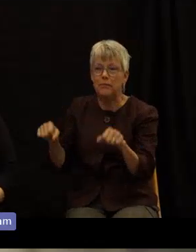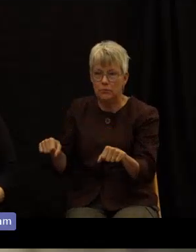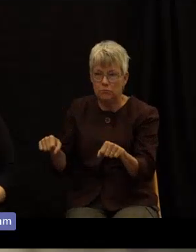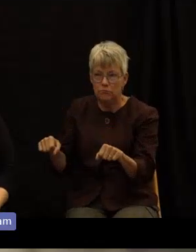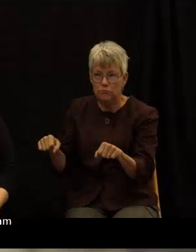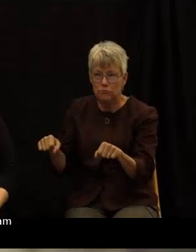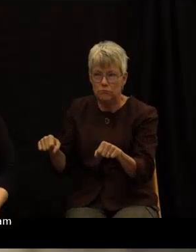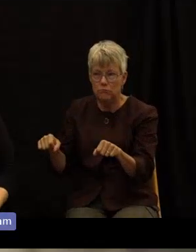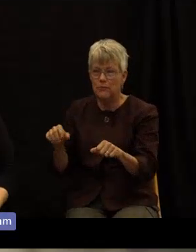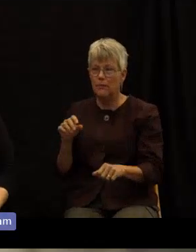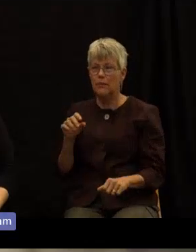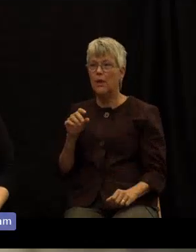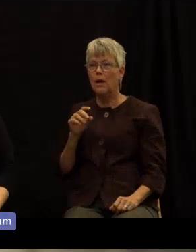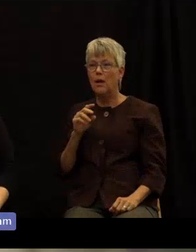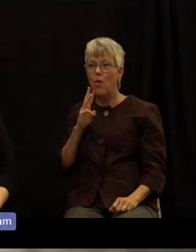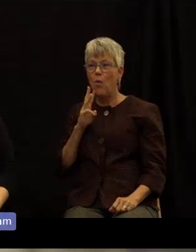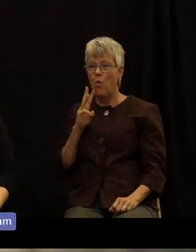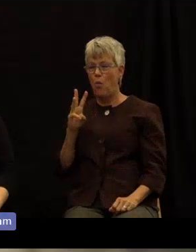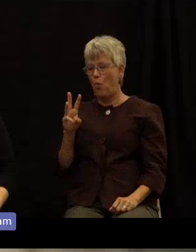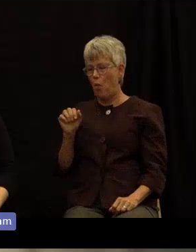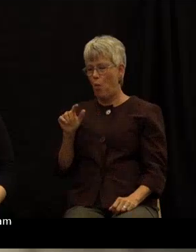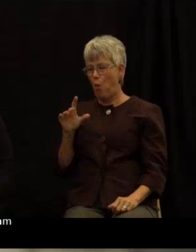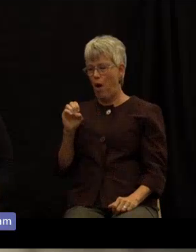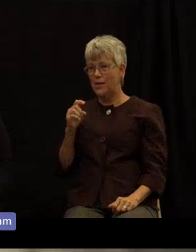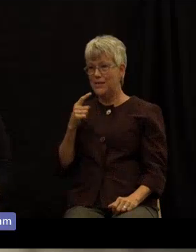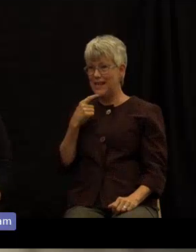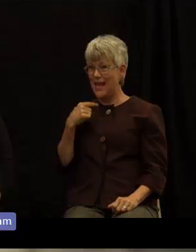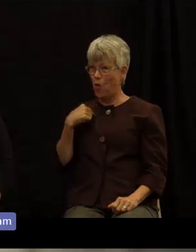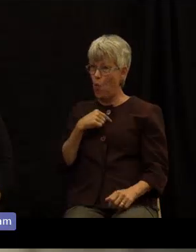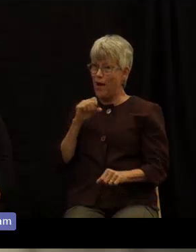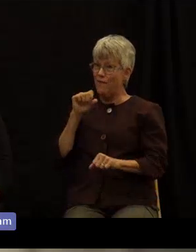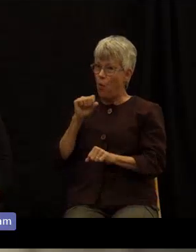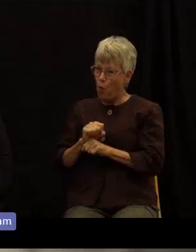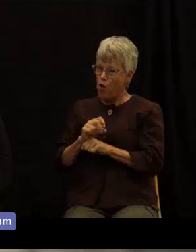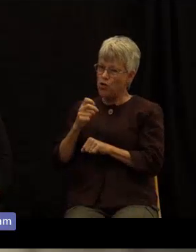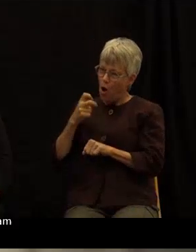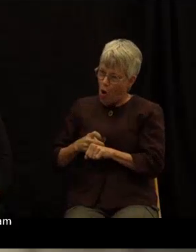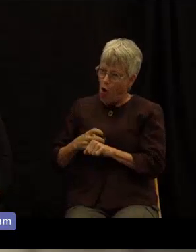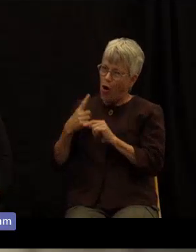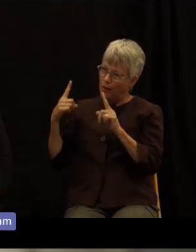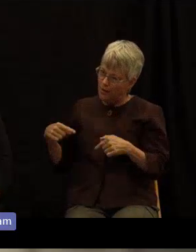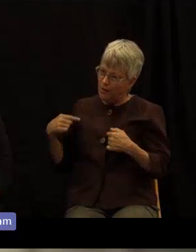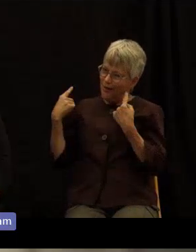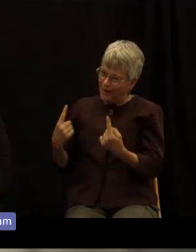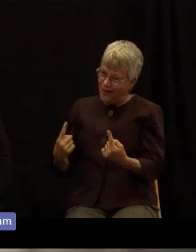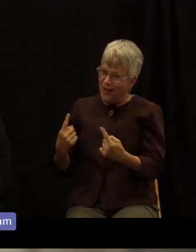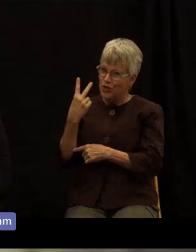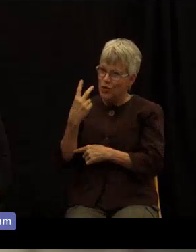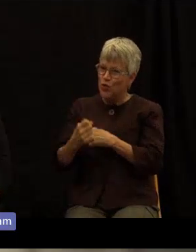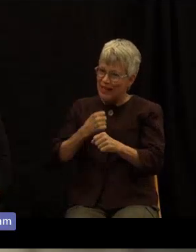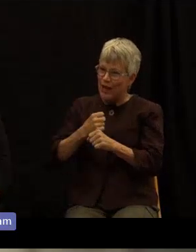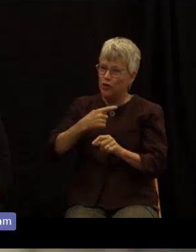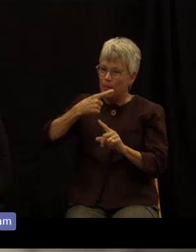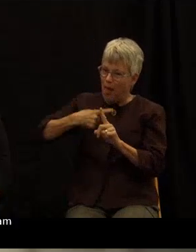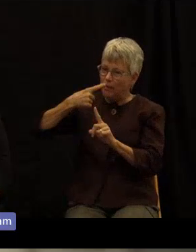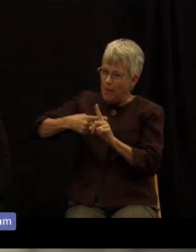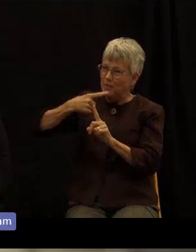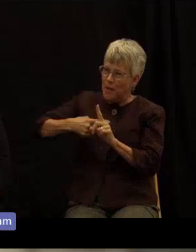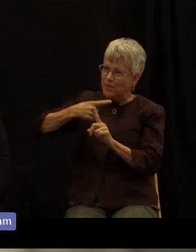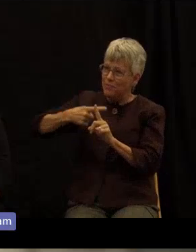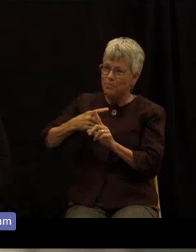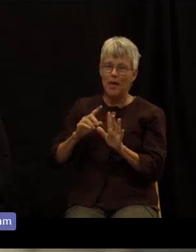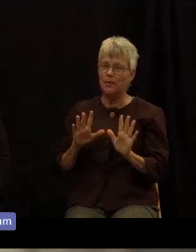said, we worked very hard the last 2 years. We've met every month, and I don't think we need to do that.